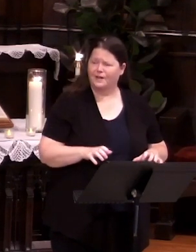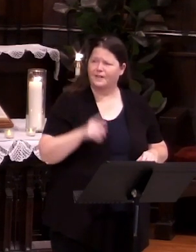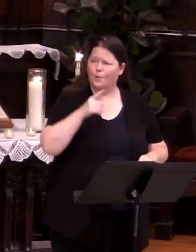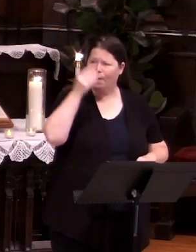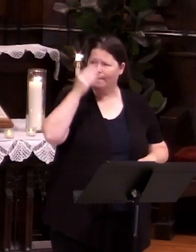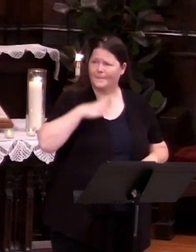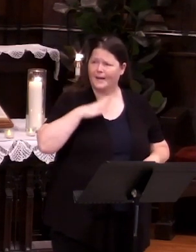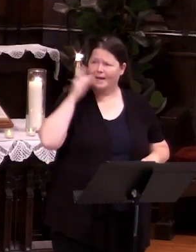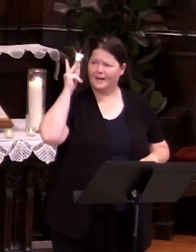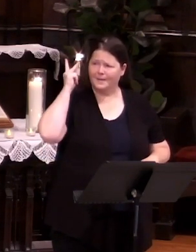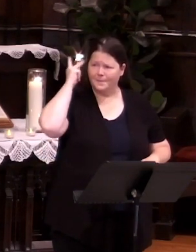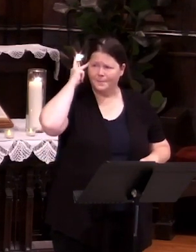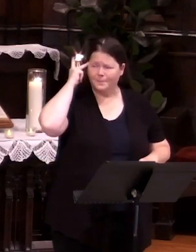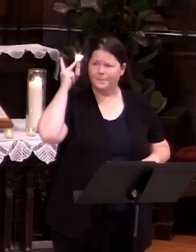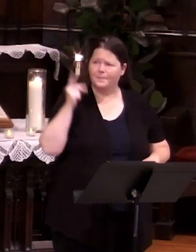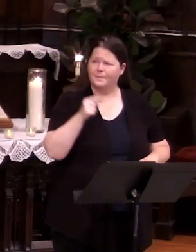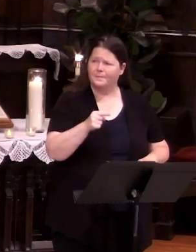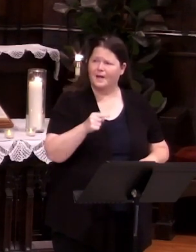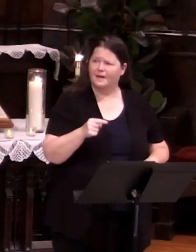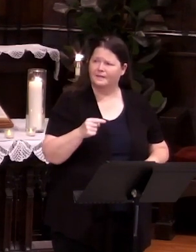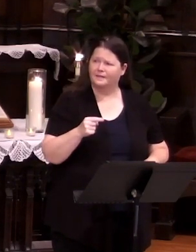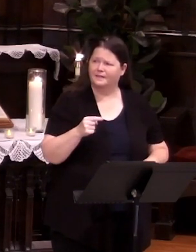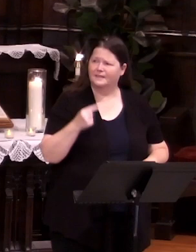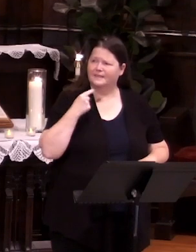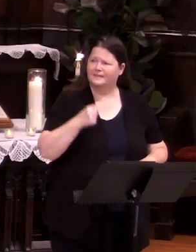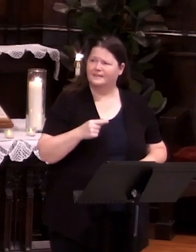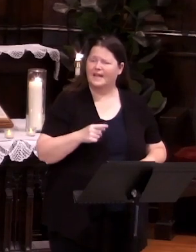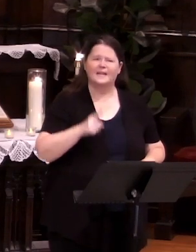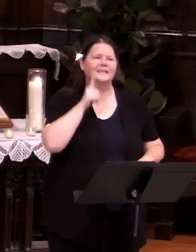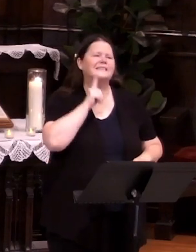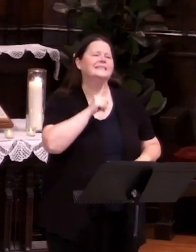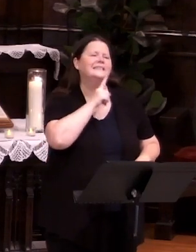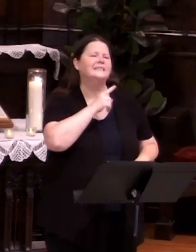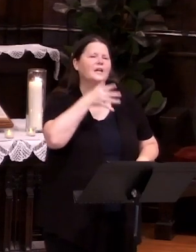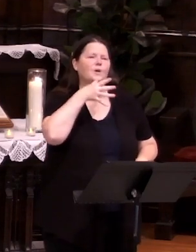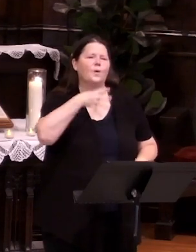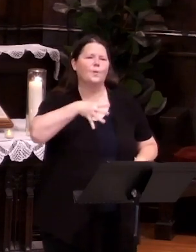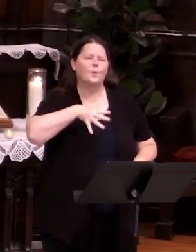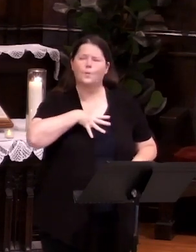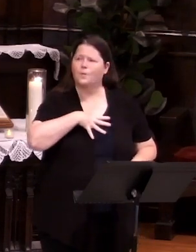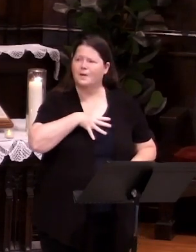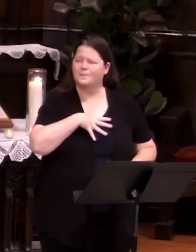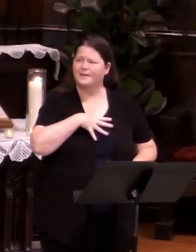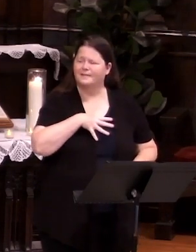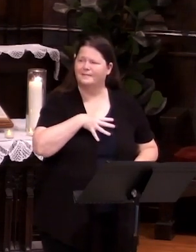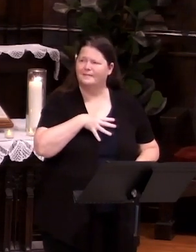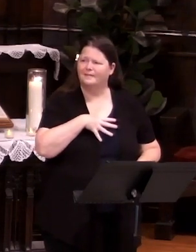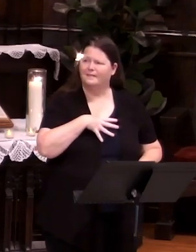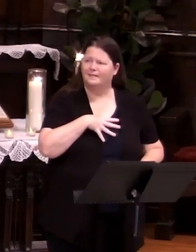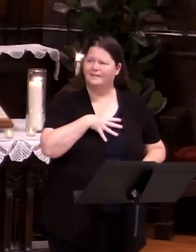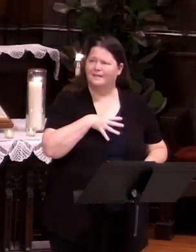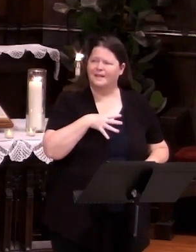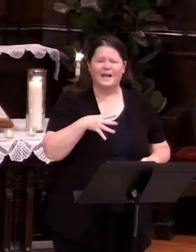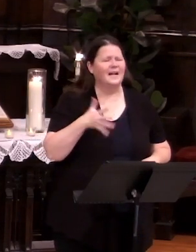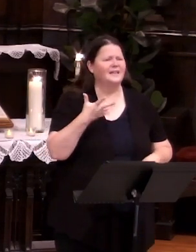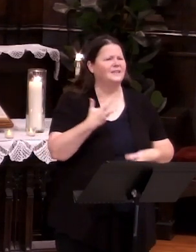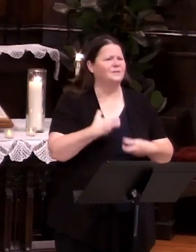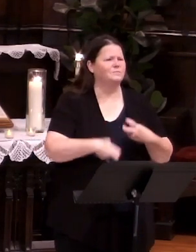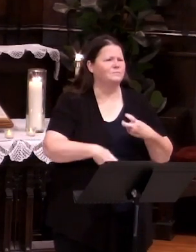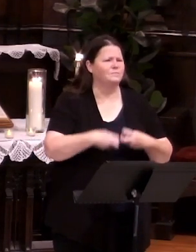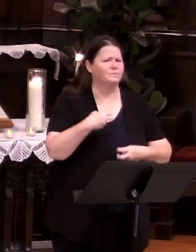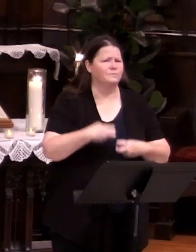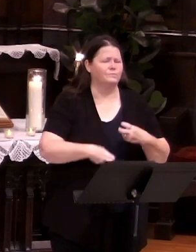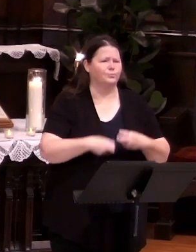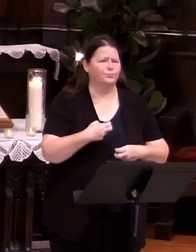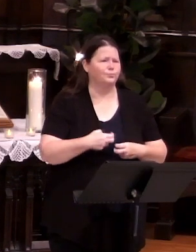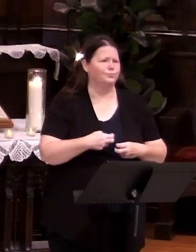office callously refer to single childless women as being angry and an existential problem for